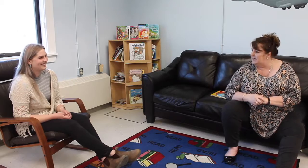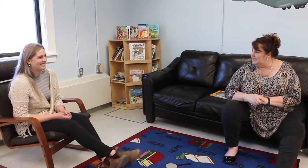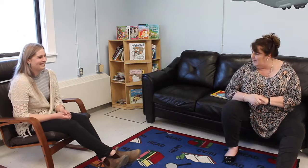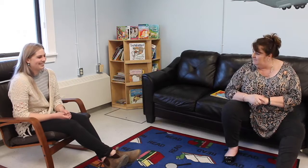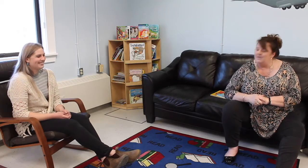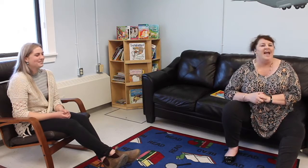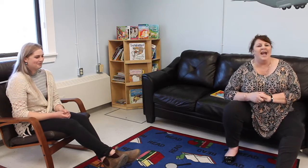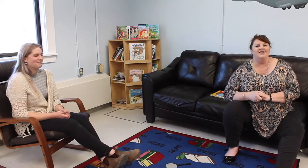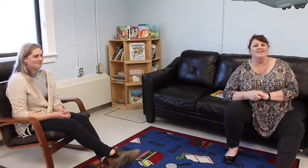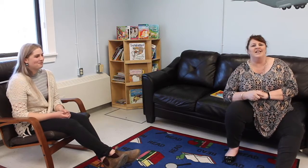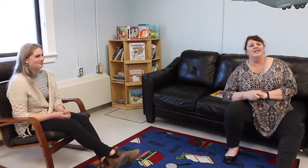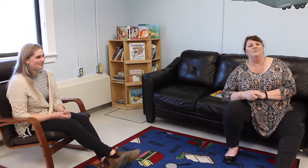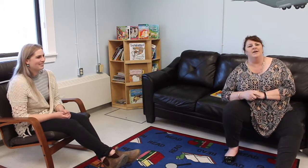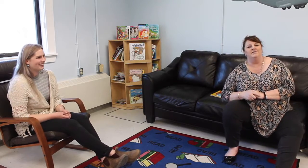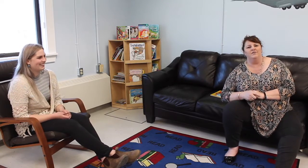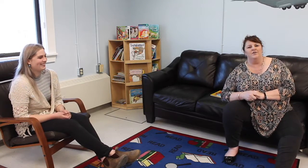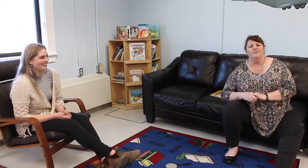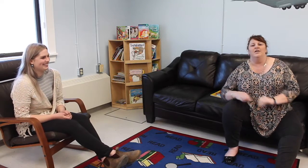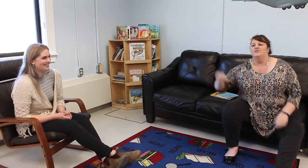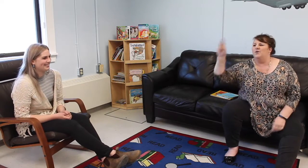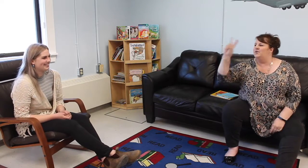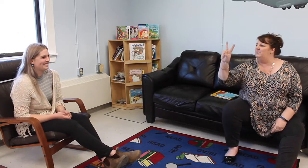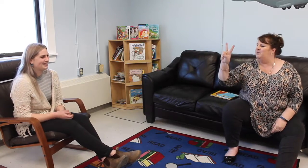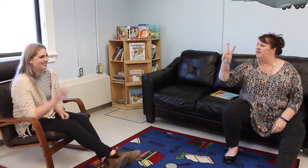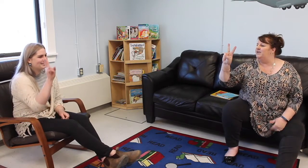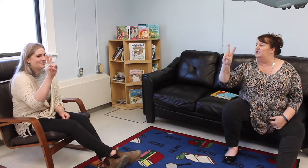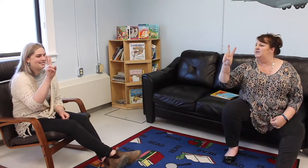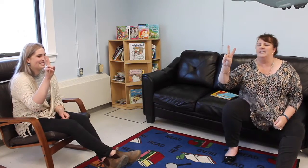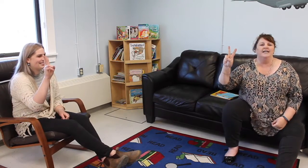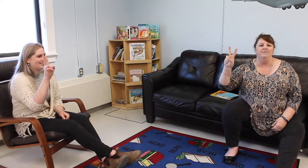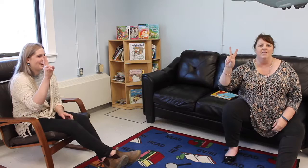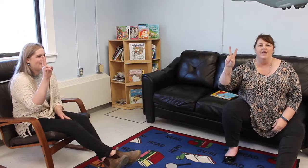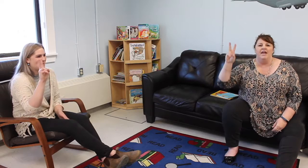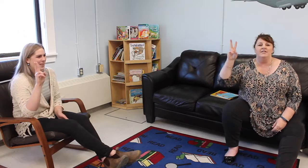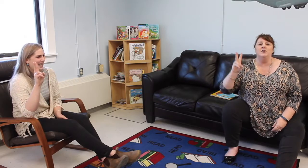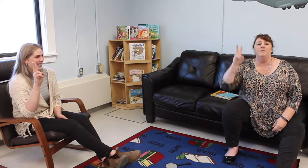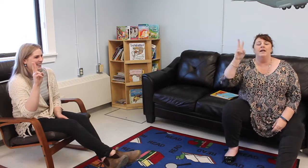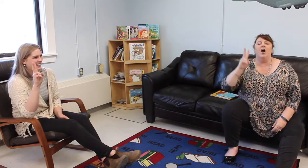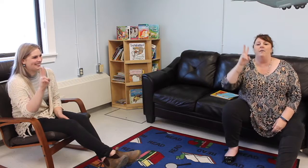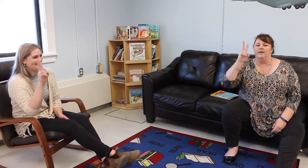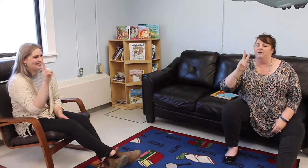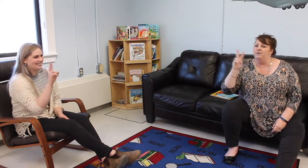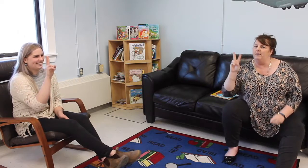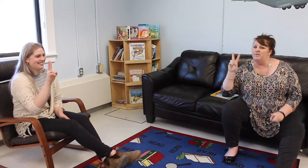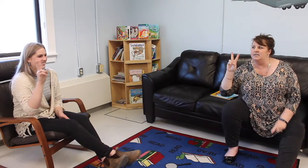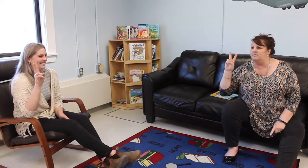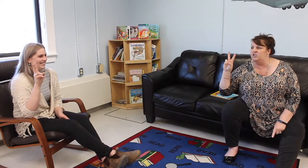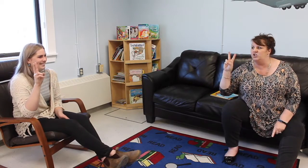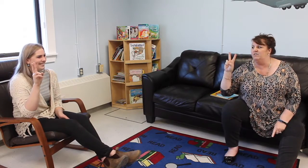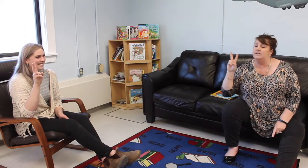Kalita how to sing Little Bunny Foo Foo. So hold up your bunny fingers, Miss Kalita. Okay. And this is our bunny hopping. Now remember, this is a mischievous